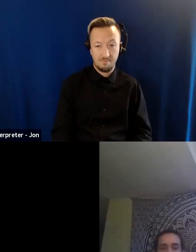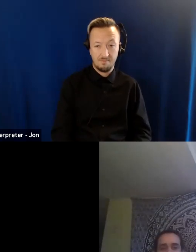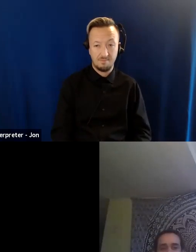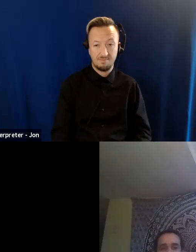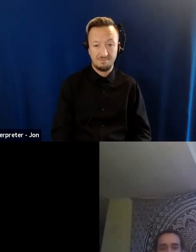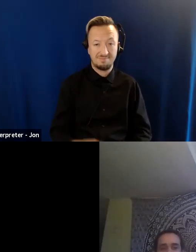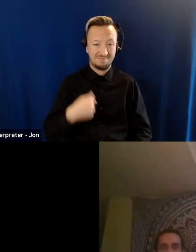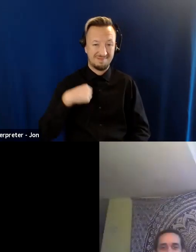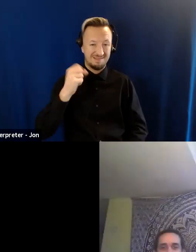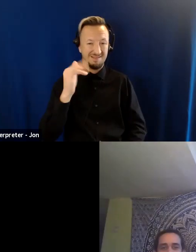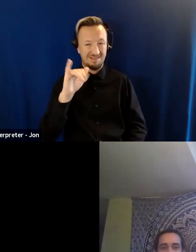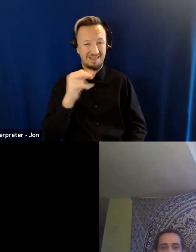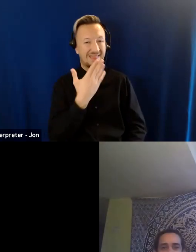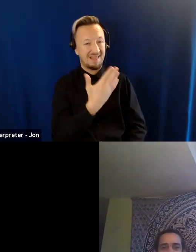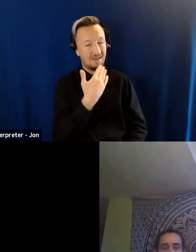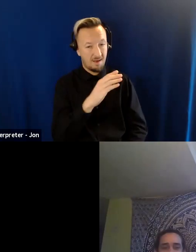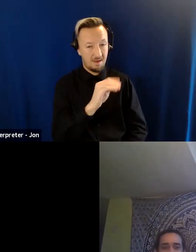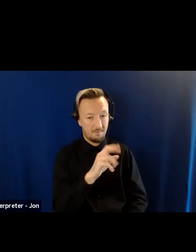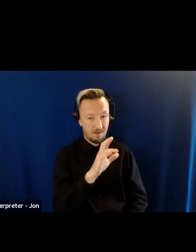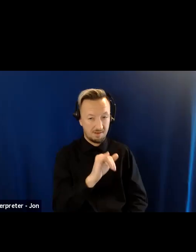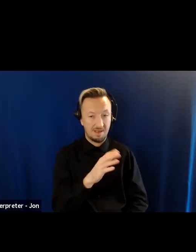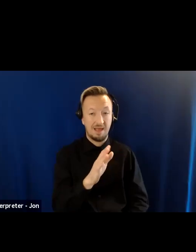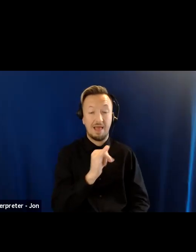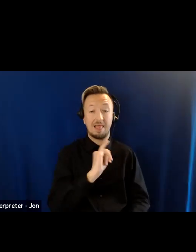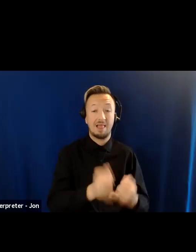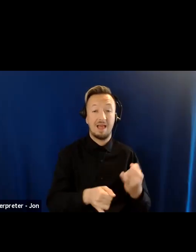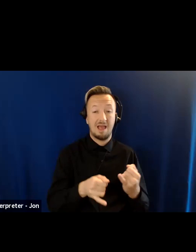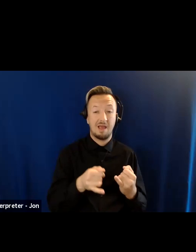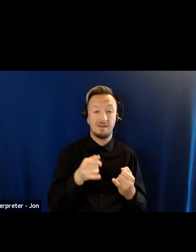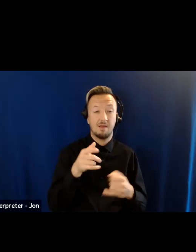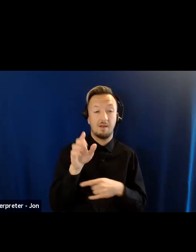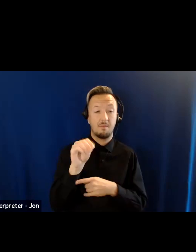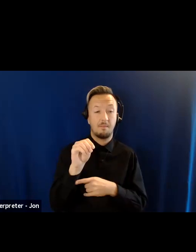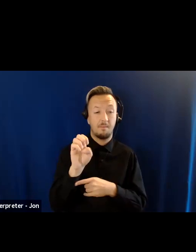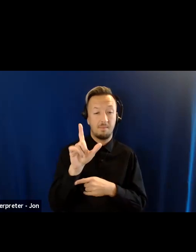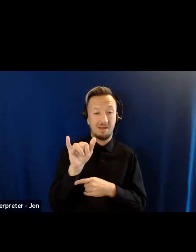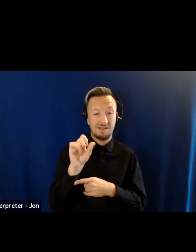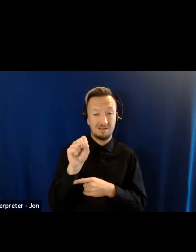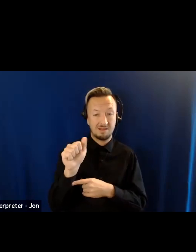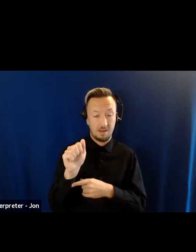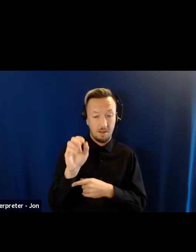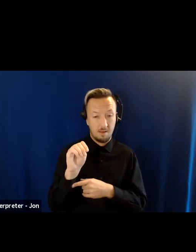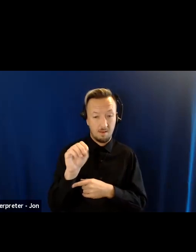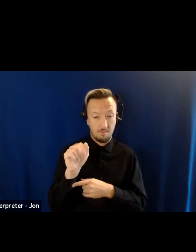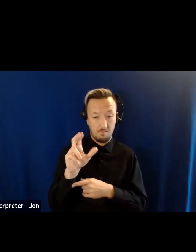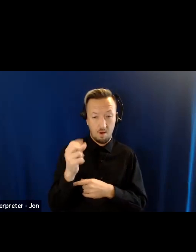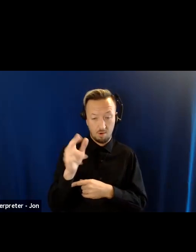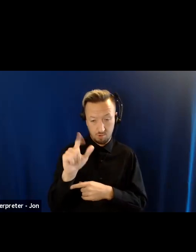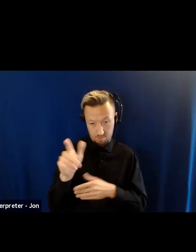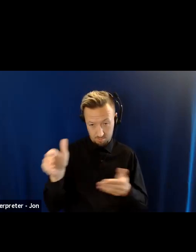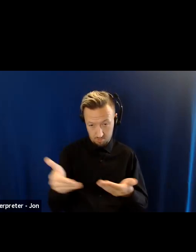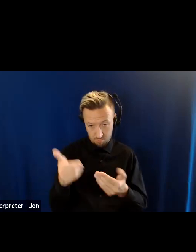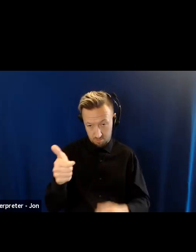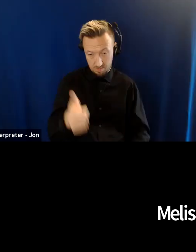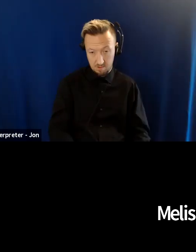This is Shaylin. Thanks, Marcy. And last but not least, Melissa Marshall, if you could introduce yourself as well.